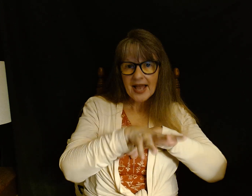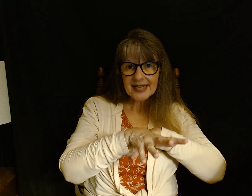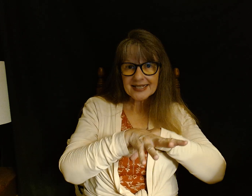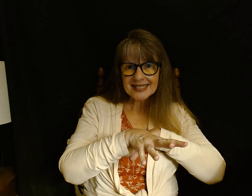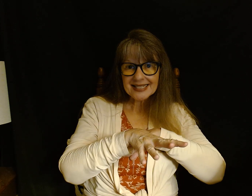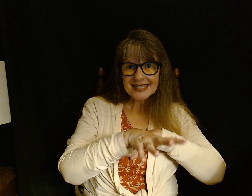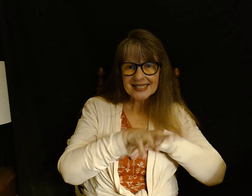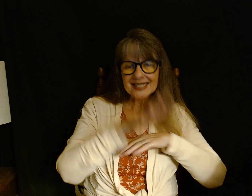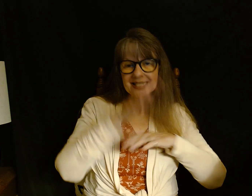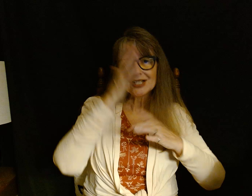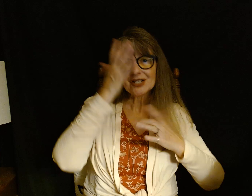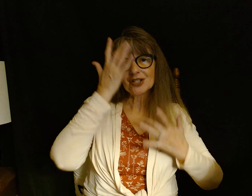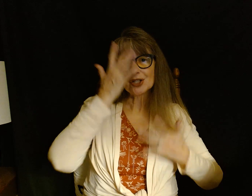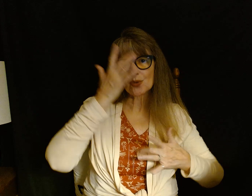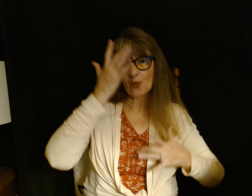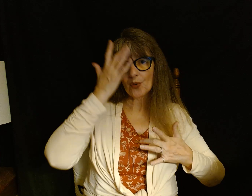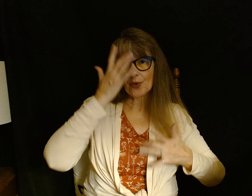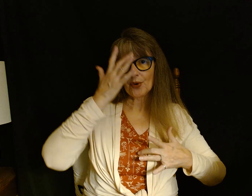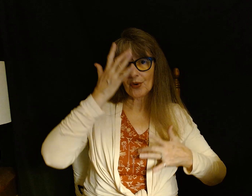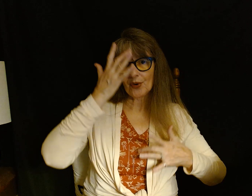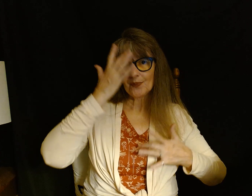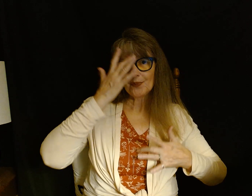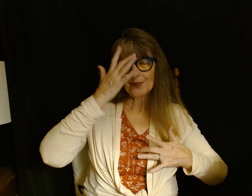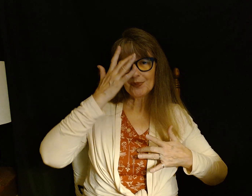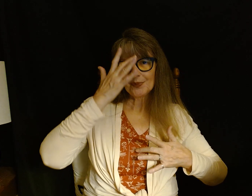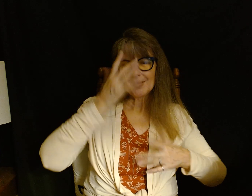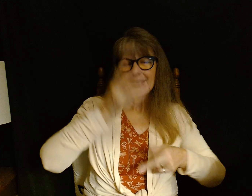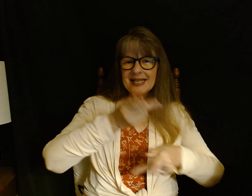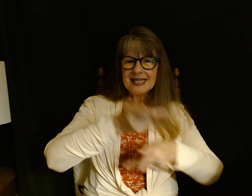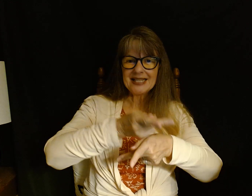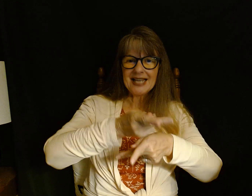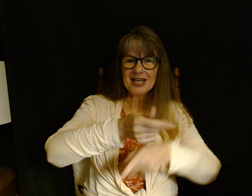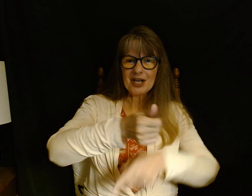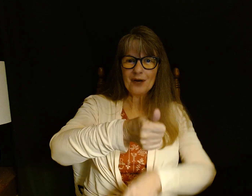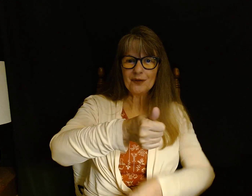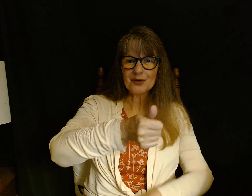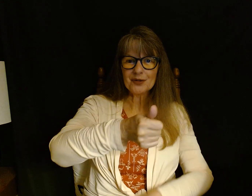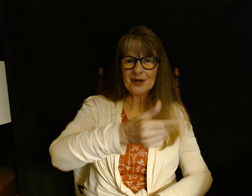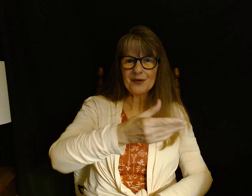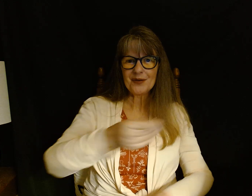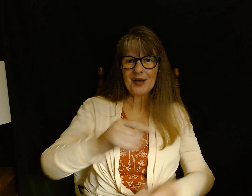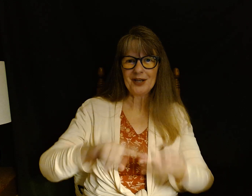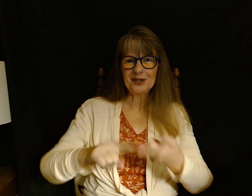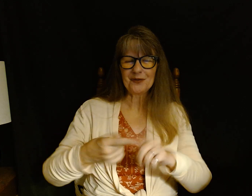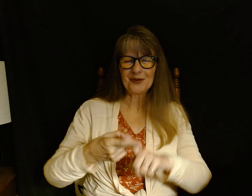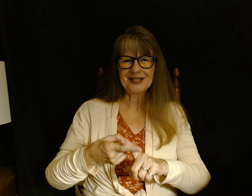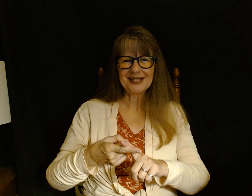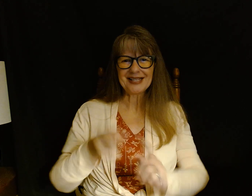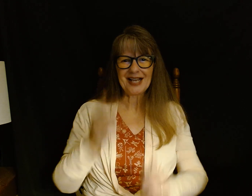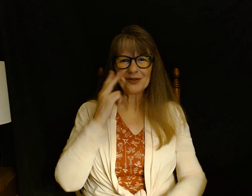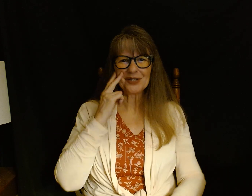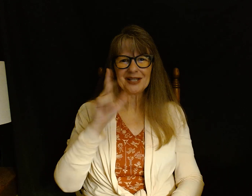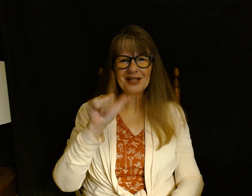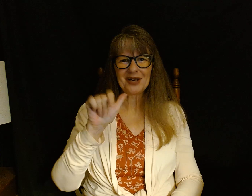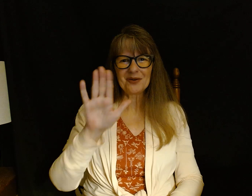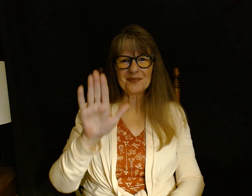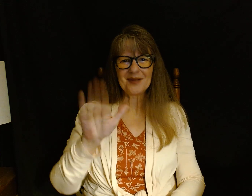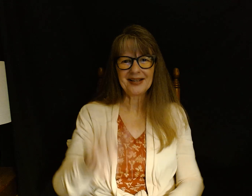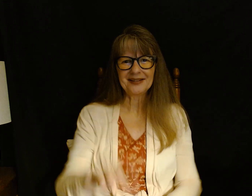affect disorder. And take care of yourself and your friends. I'll see you later. Bye.